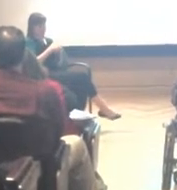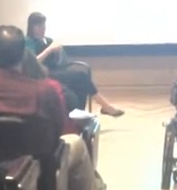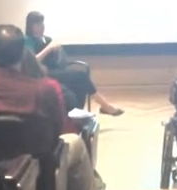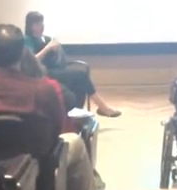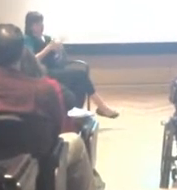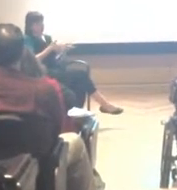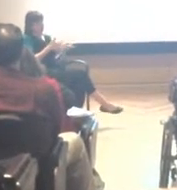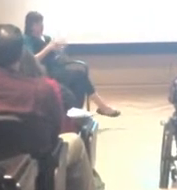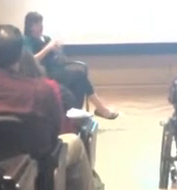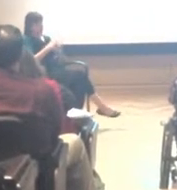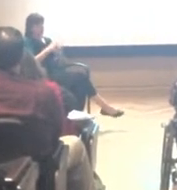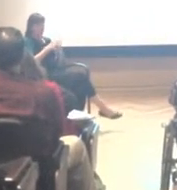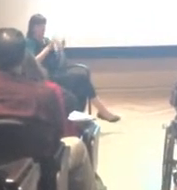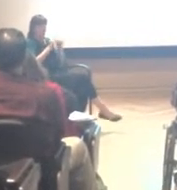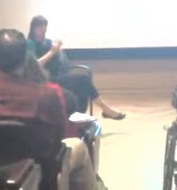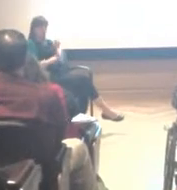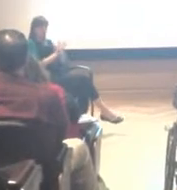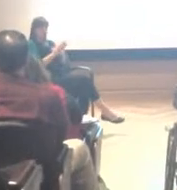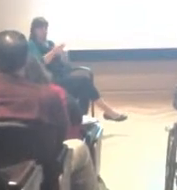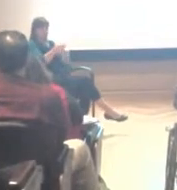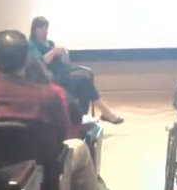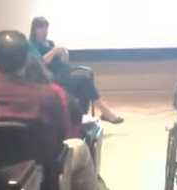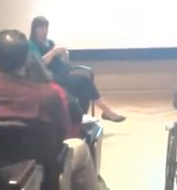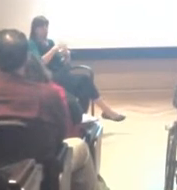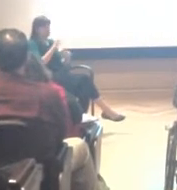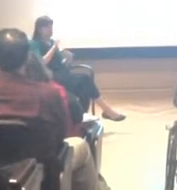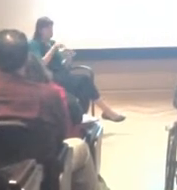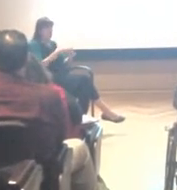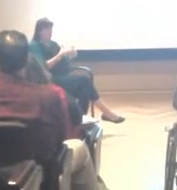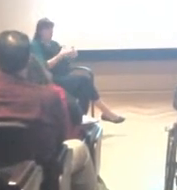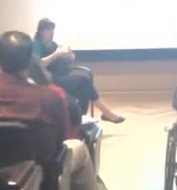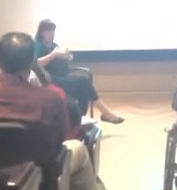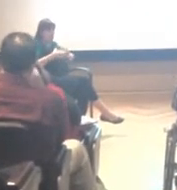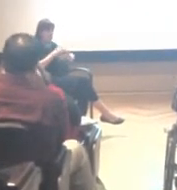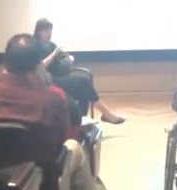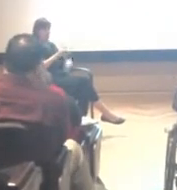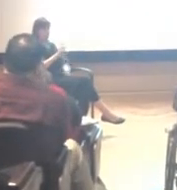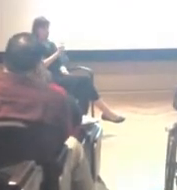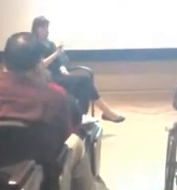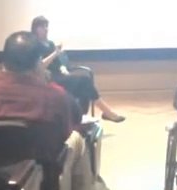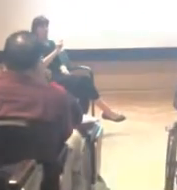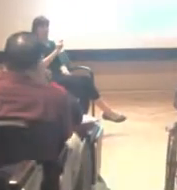And it's riskier. So these are babies whose ventricles are really,